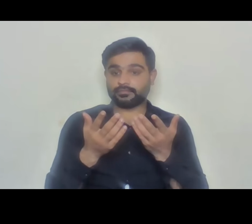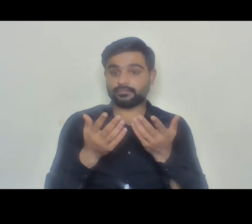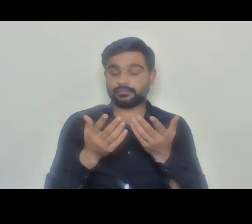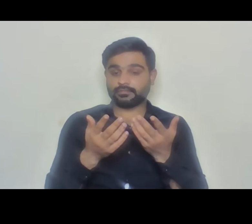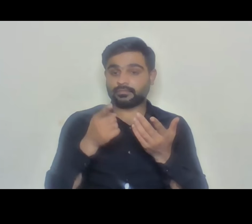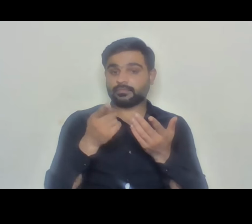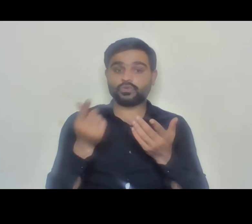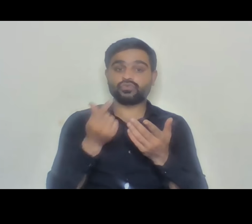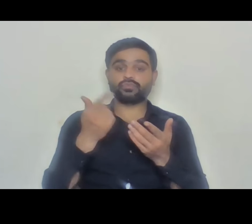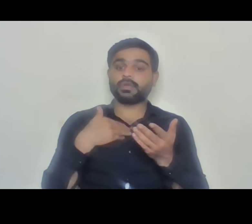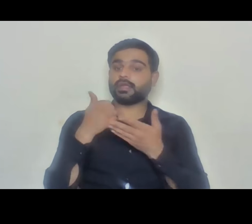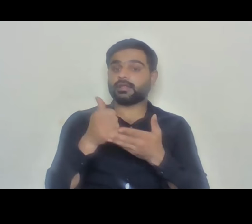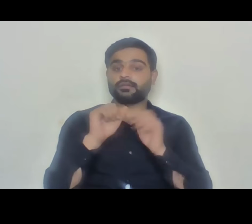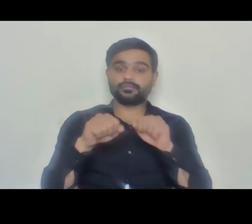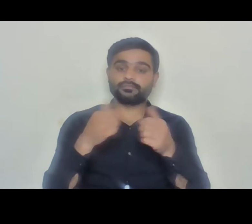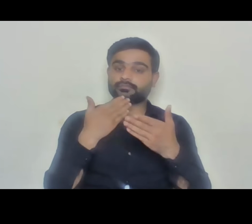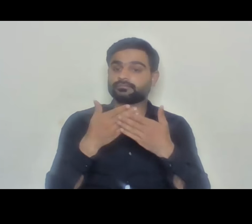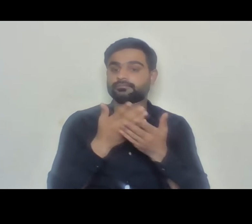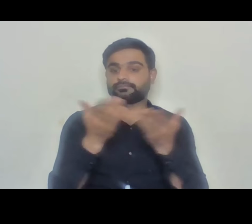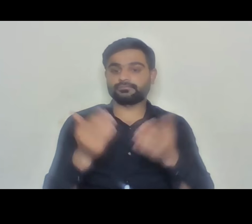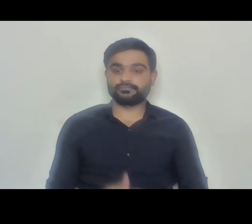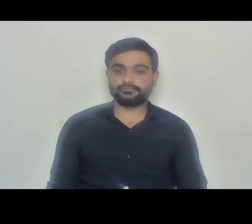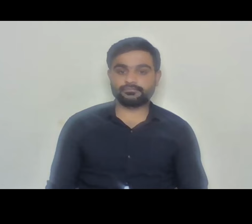this would be helpful for them.